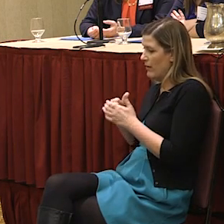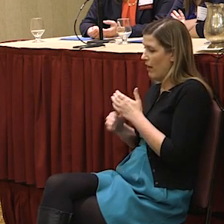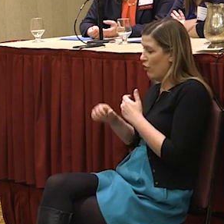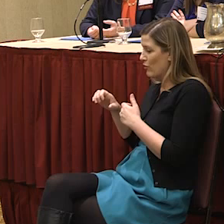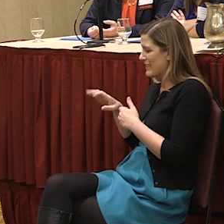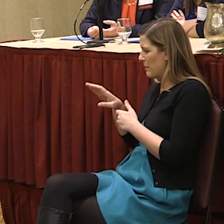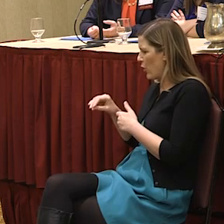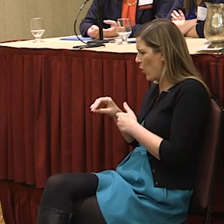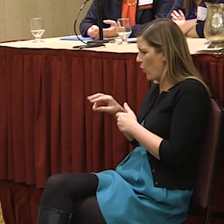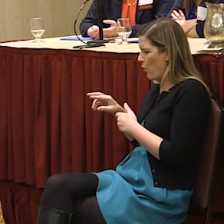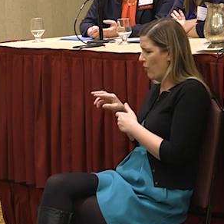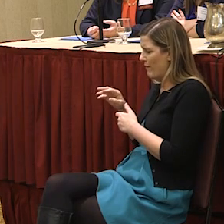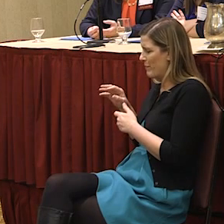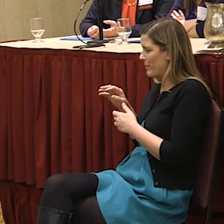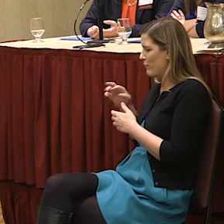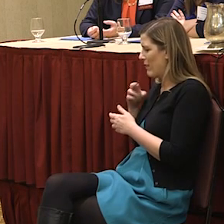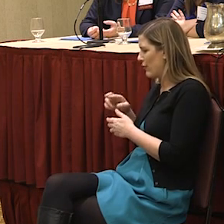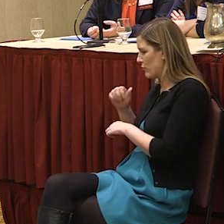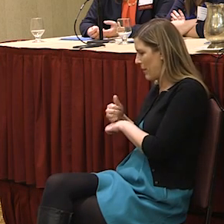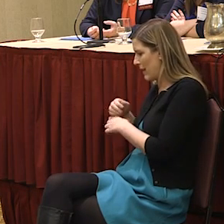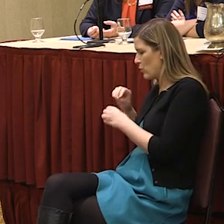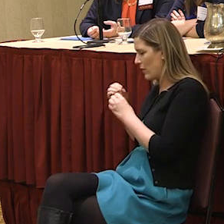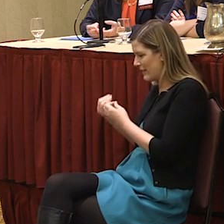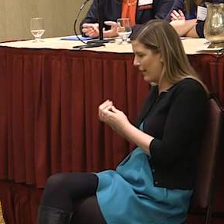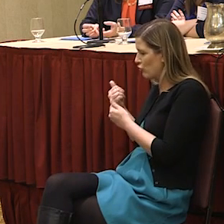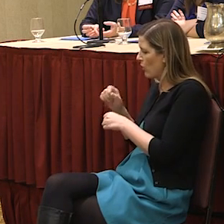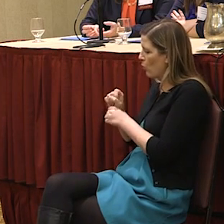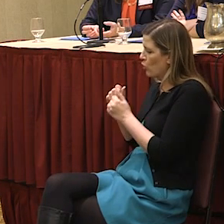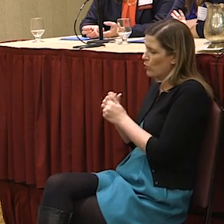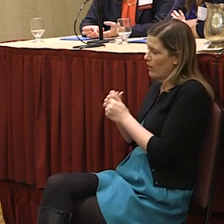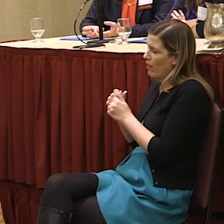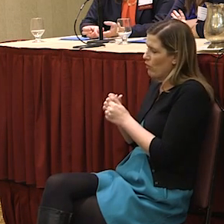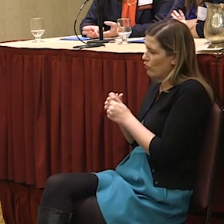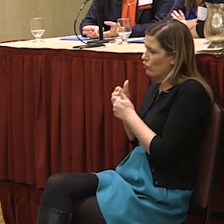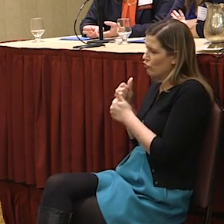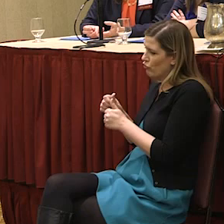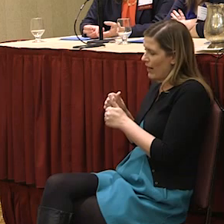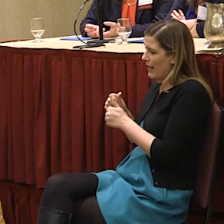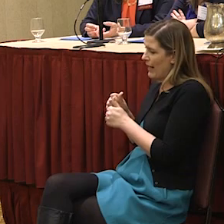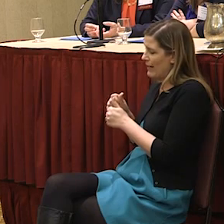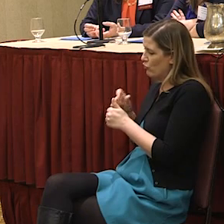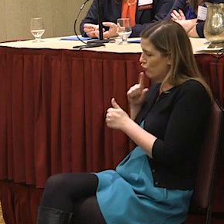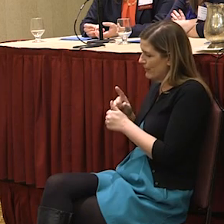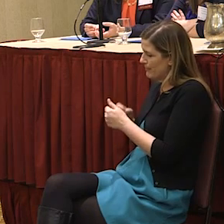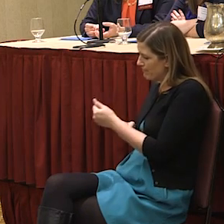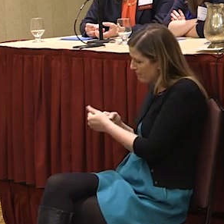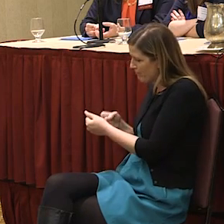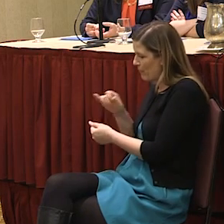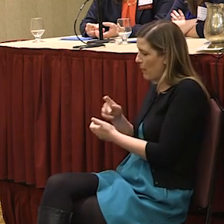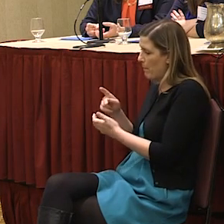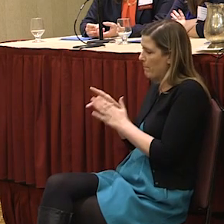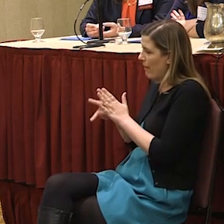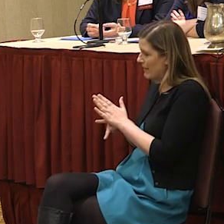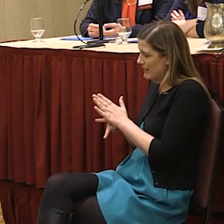have you, to go ahead and work together so that we can kind of get this policy and drive it forward. Because we don't